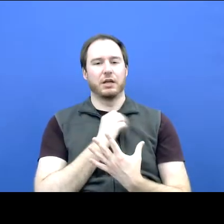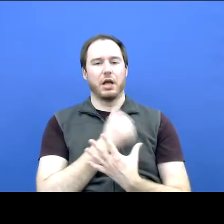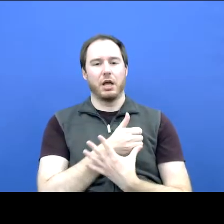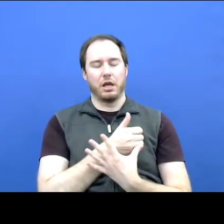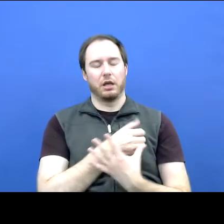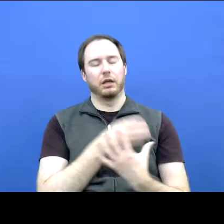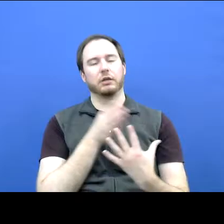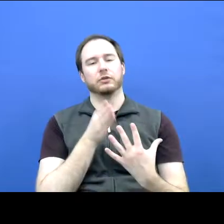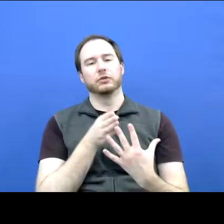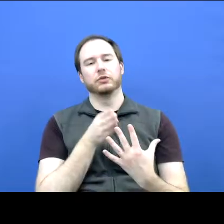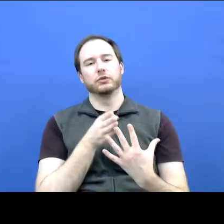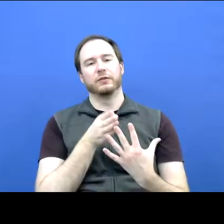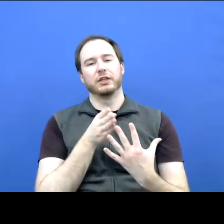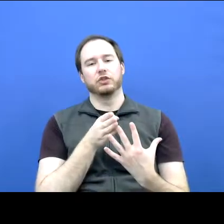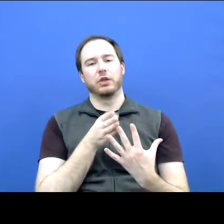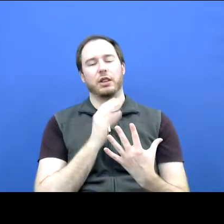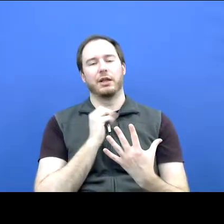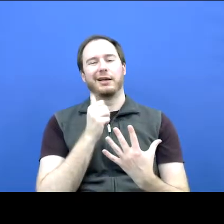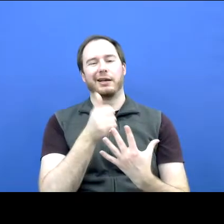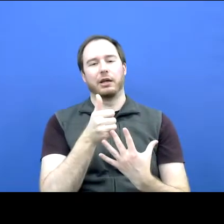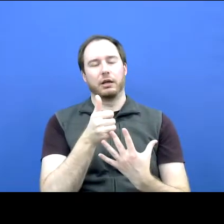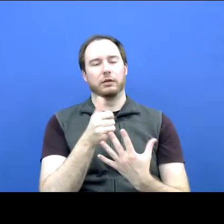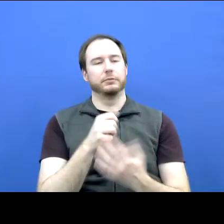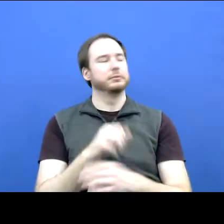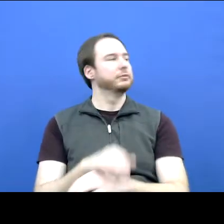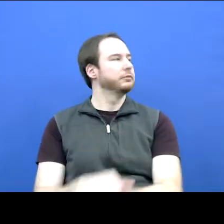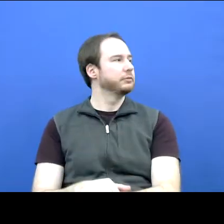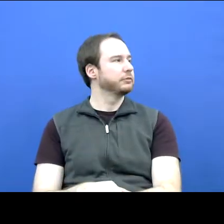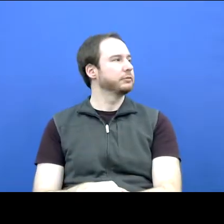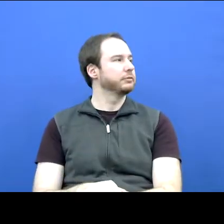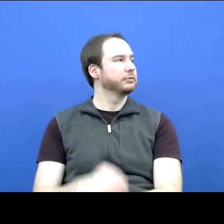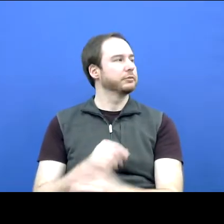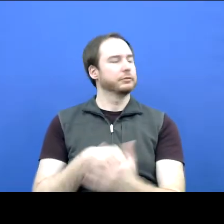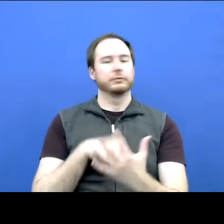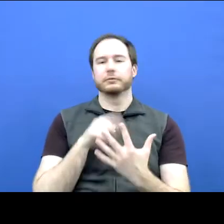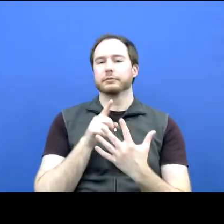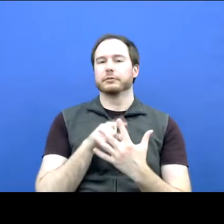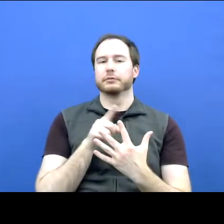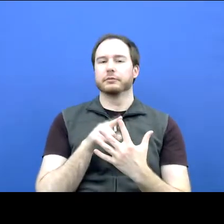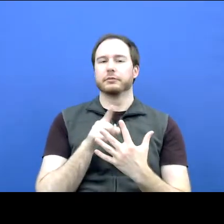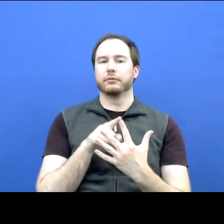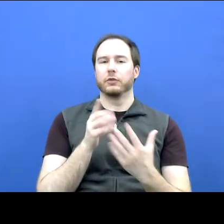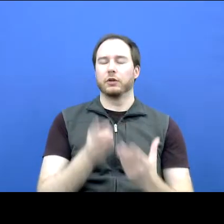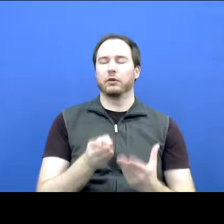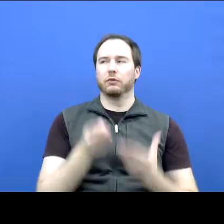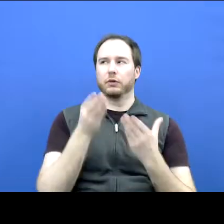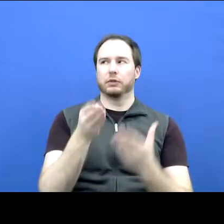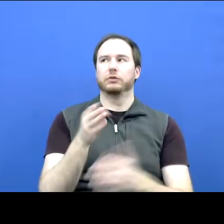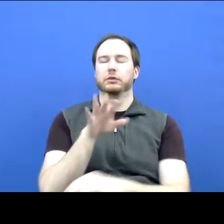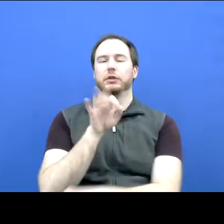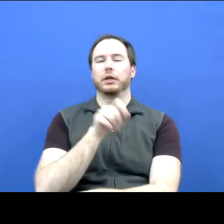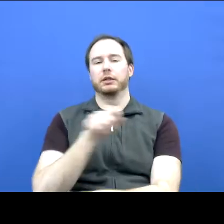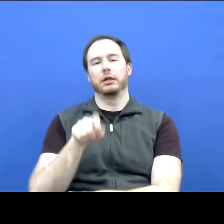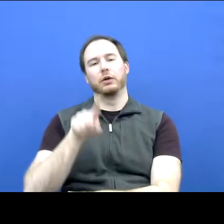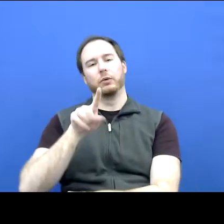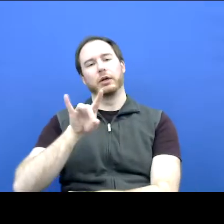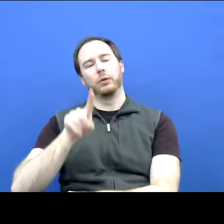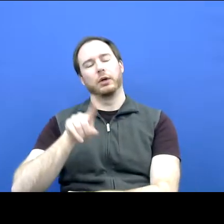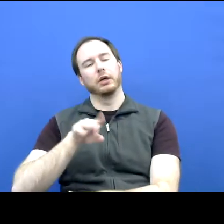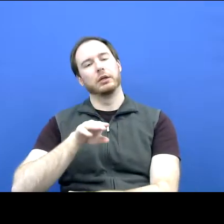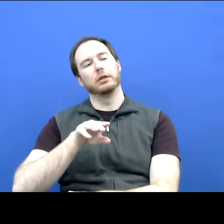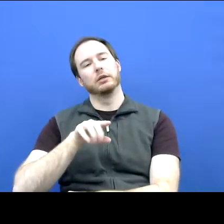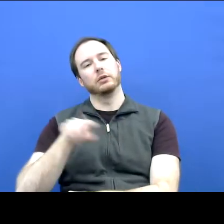Owens, Aye. Supervisor Schultz. Aye. Mr. Supervisor, fellow town board members, I have Resolution